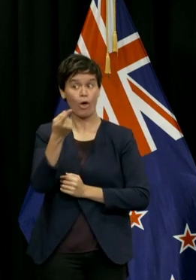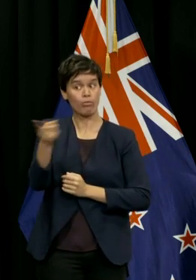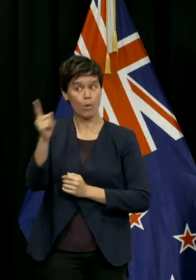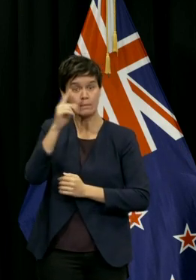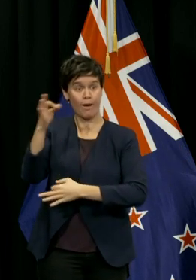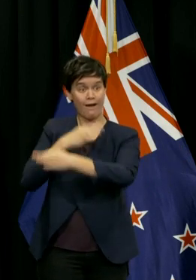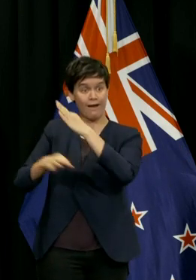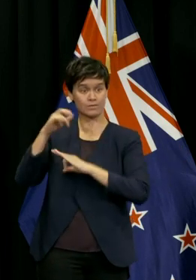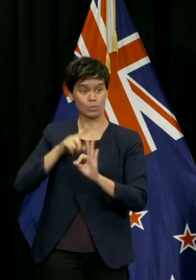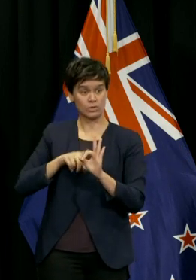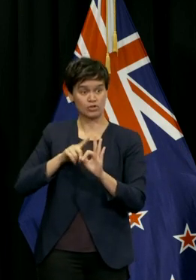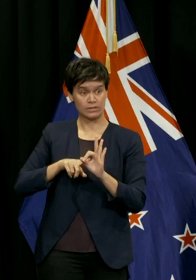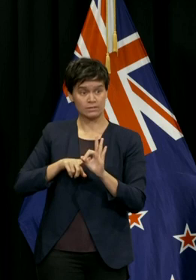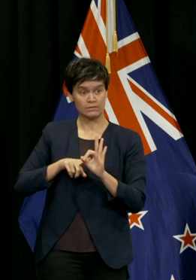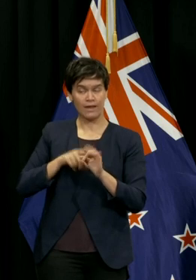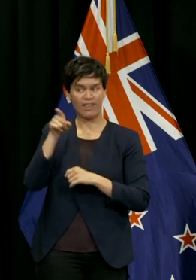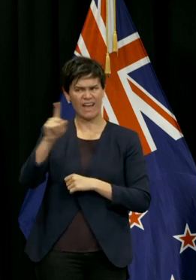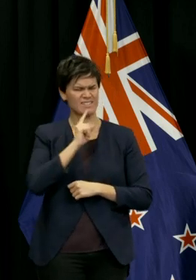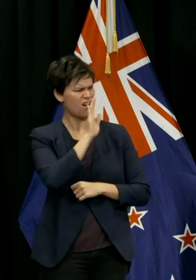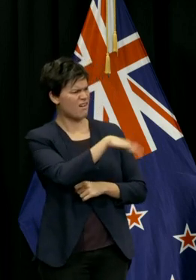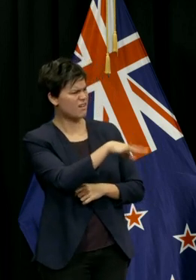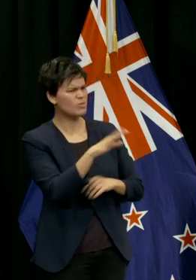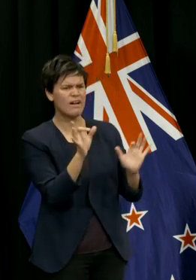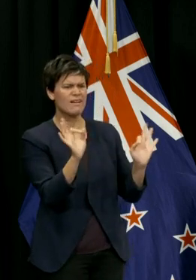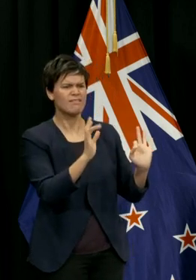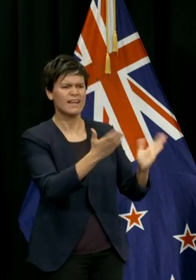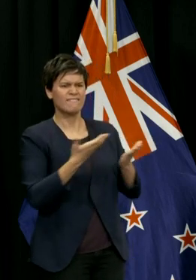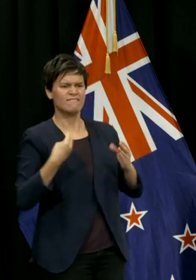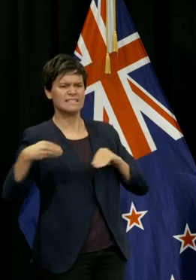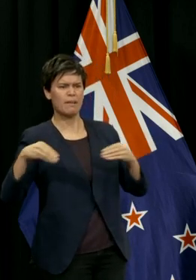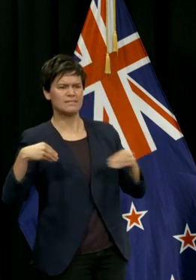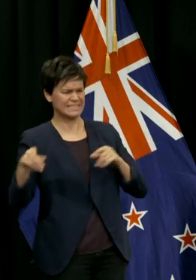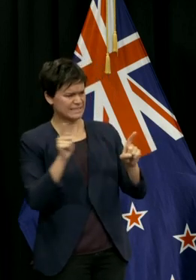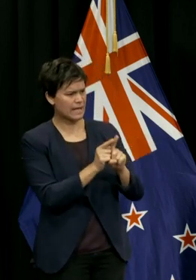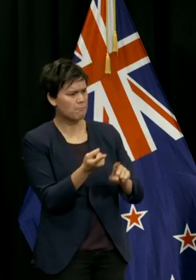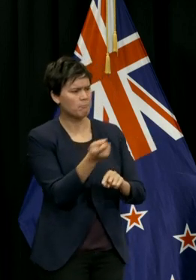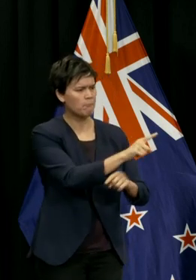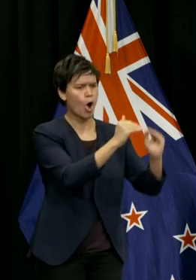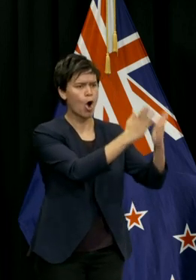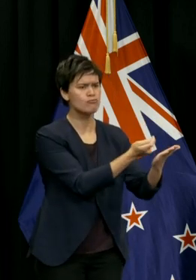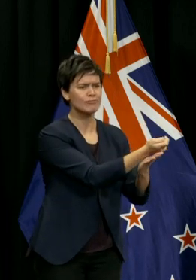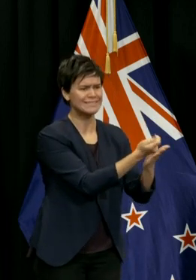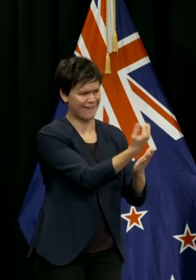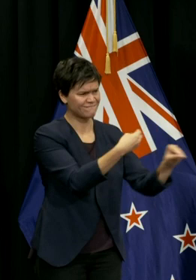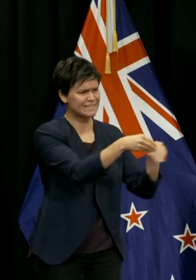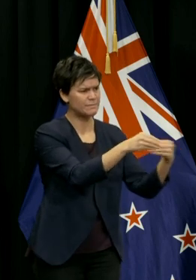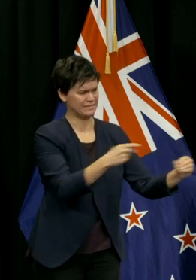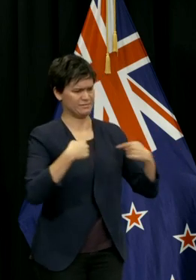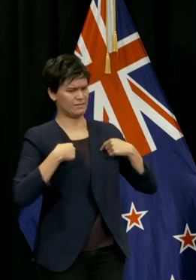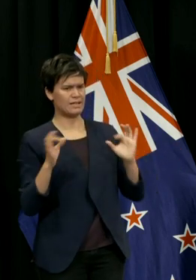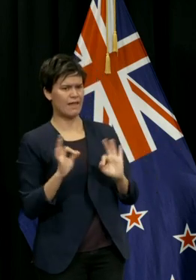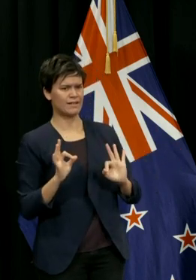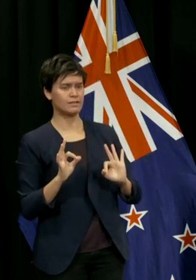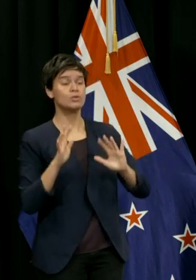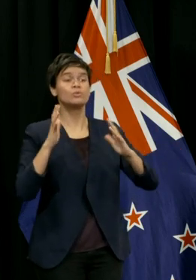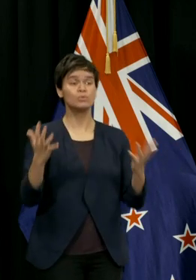not being prepared to offer flexibility when it comes to their rental payments. Can I please urge